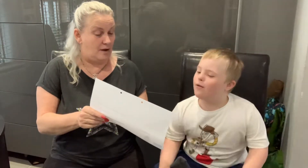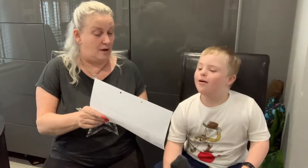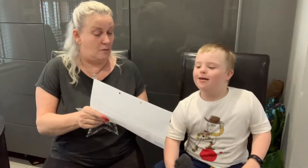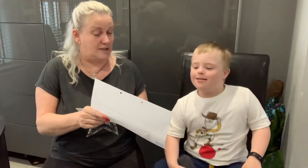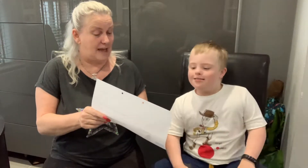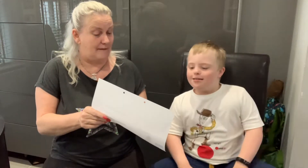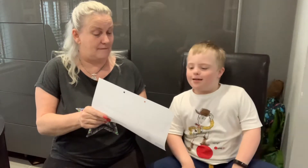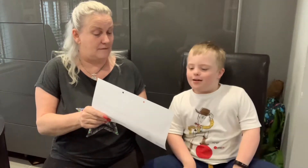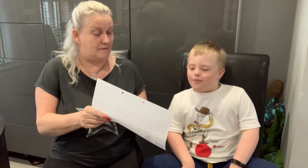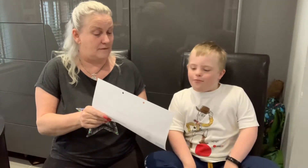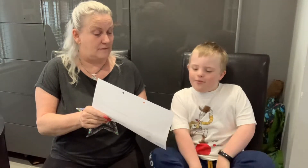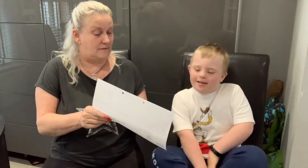What's that?